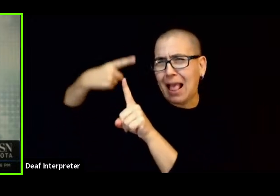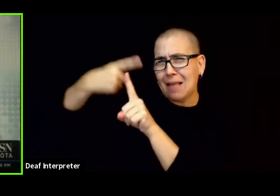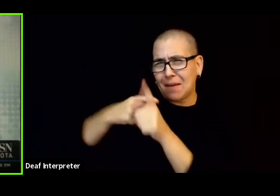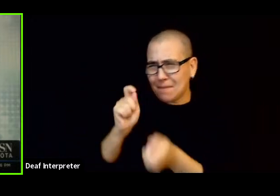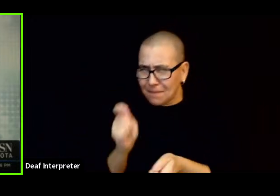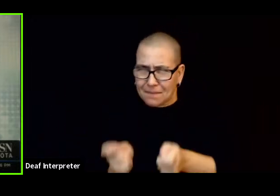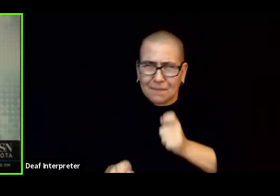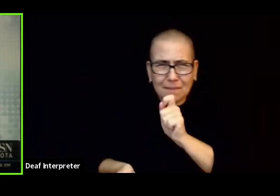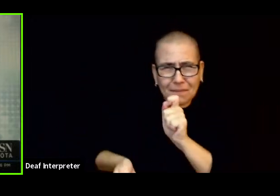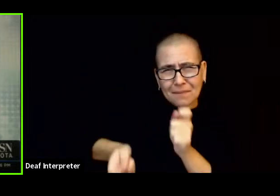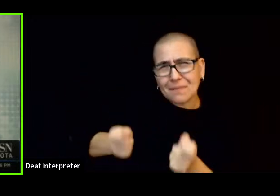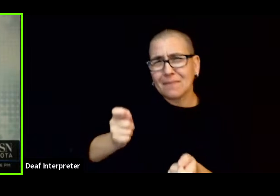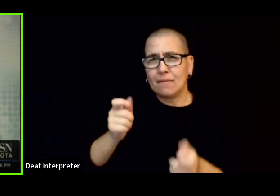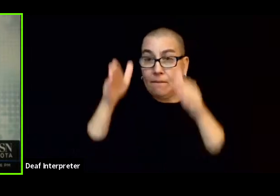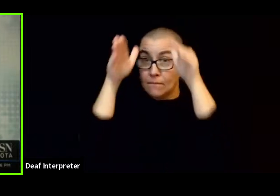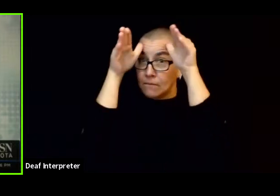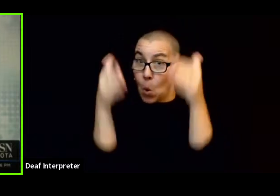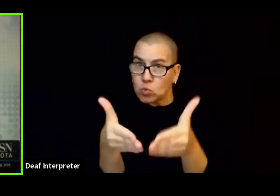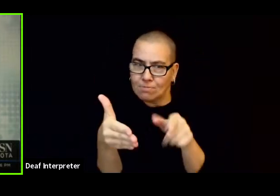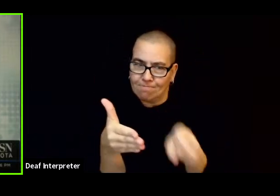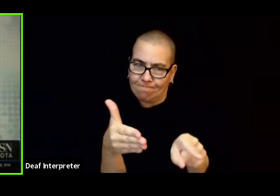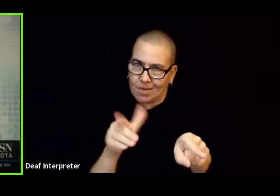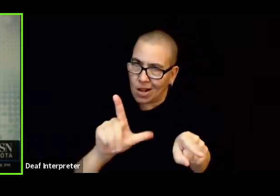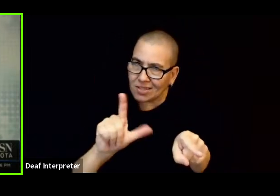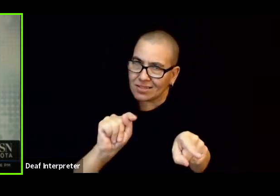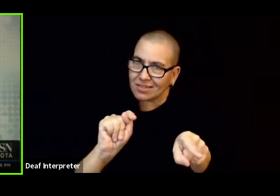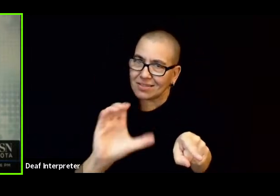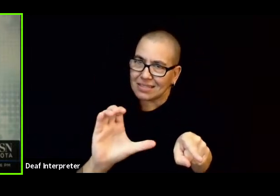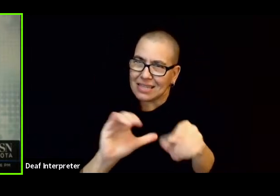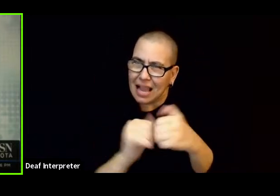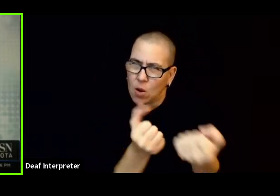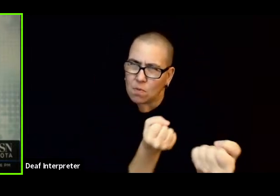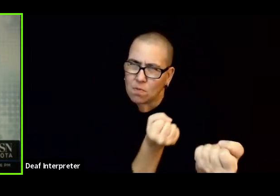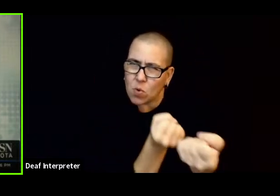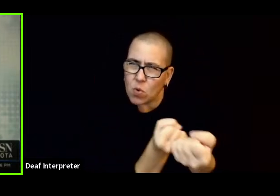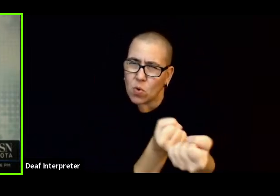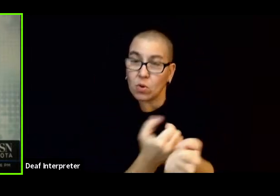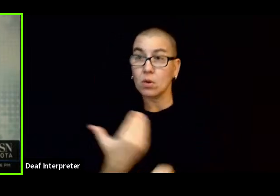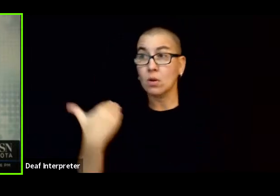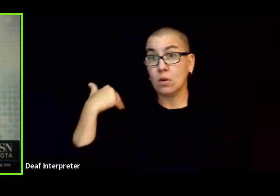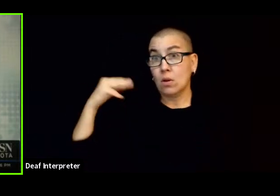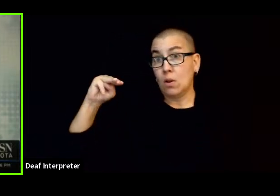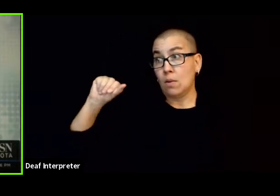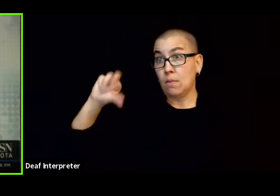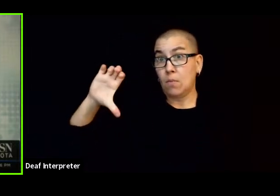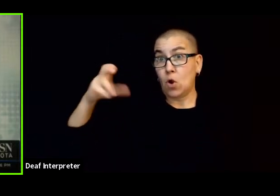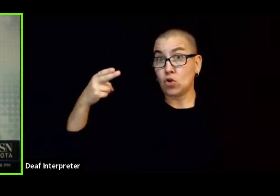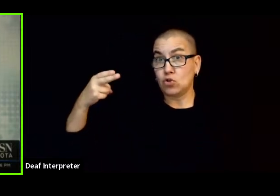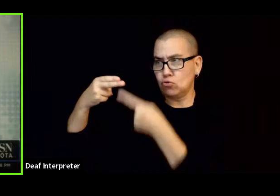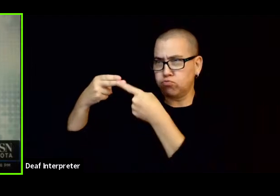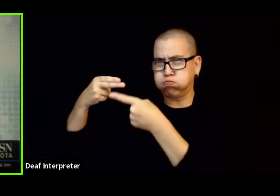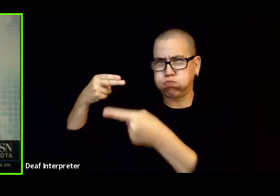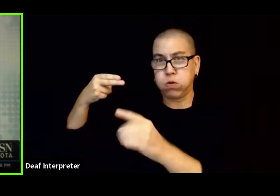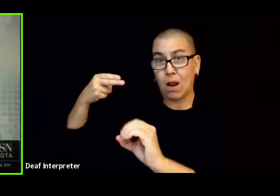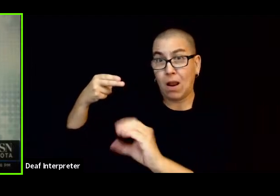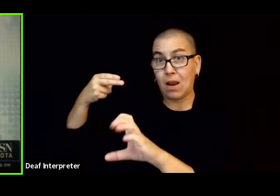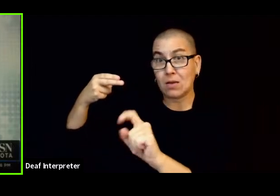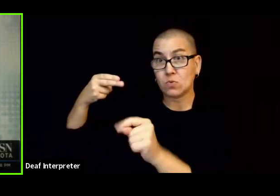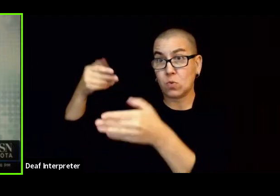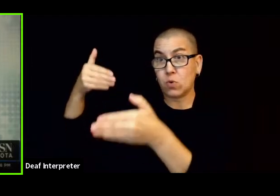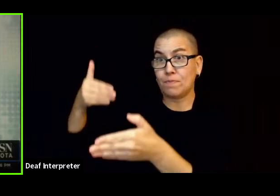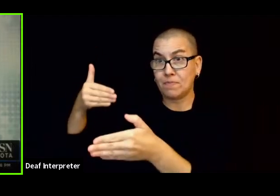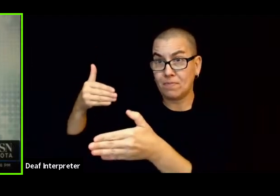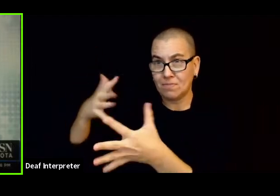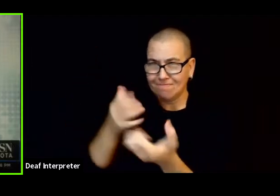facilities. From March through October, the department helped more than 2,320 facilities with their infection control